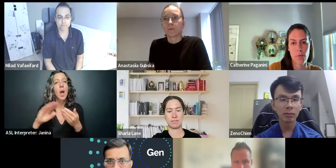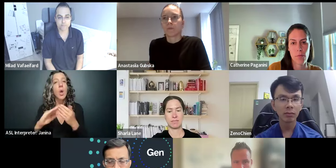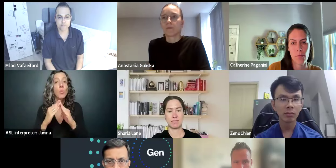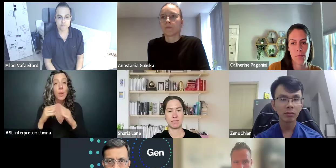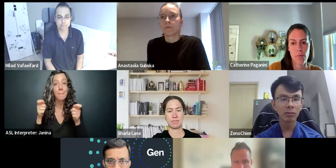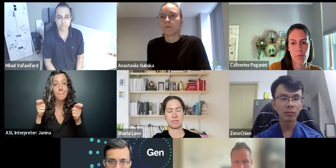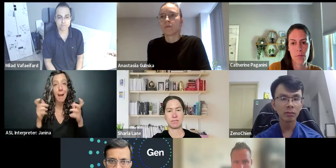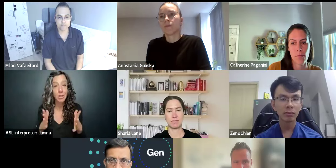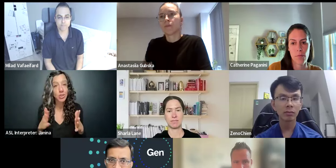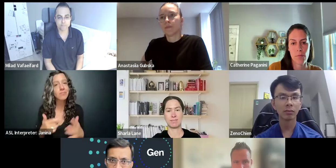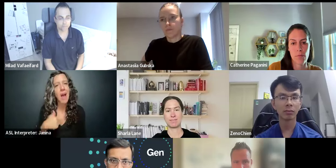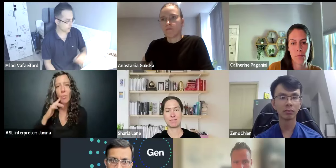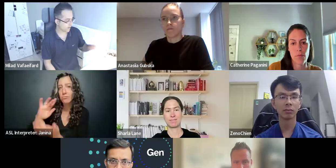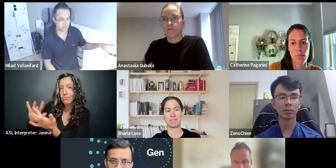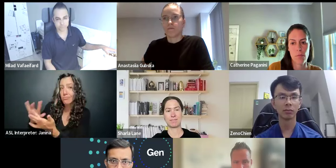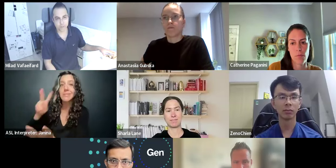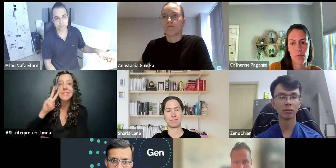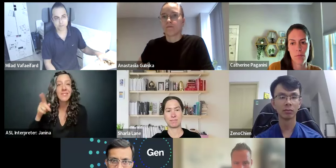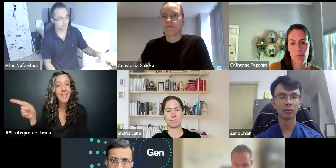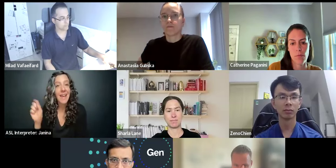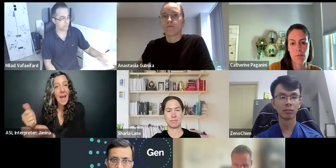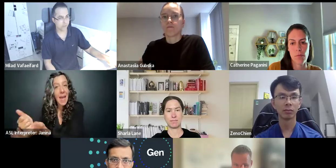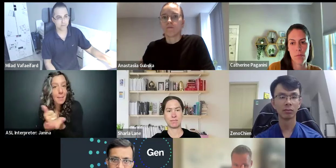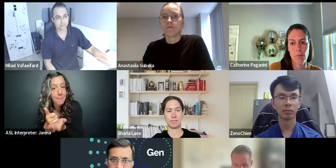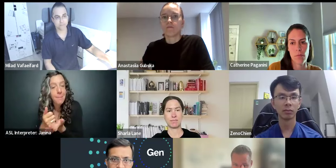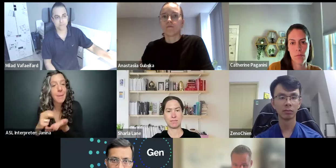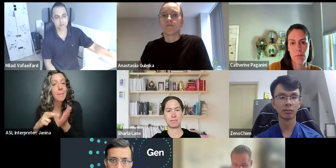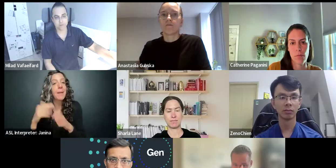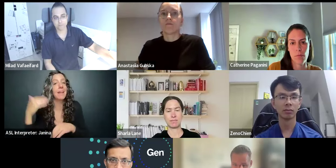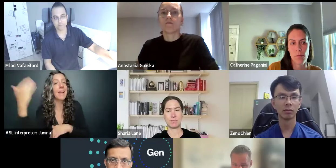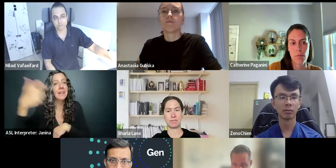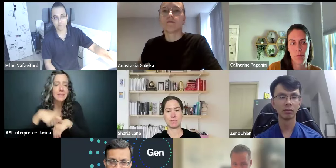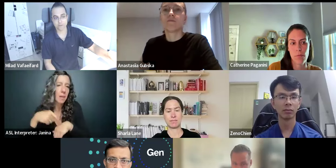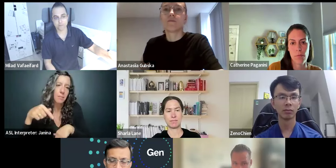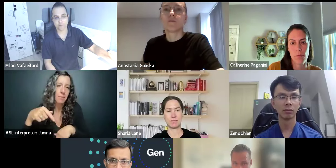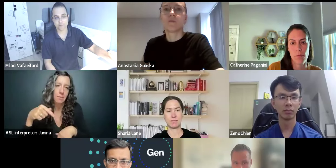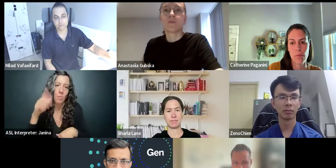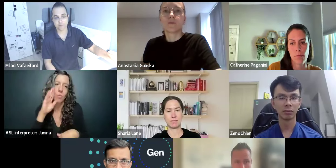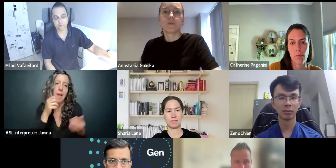I'll reach out to them and see if they can help so that the next time this doesn't happen.